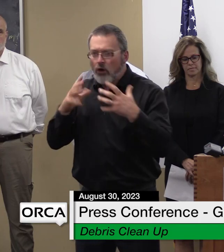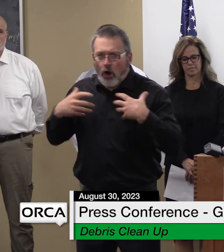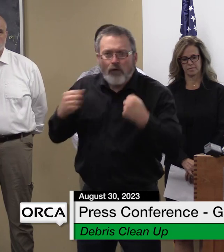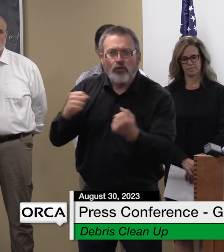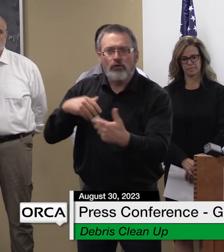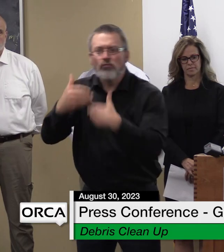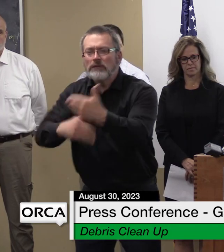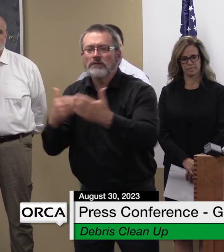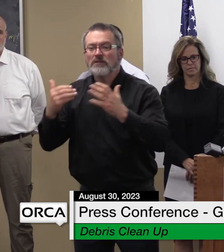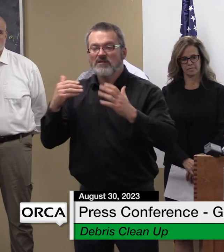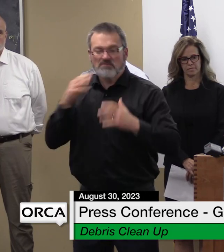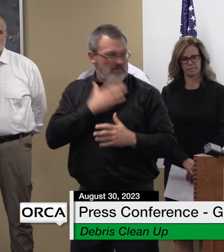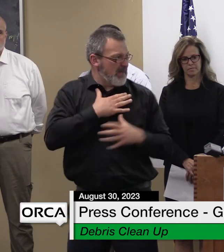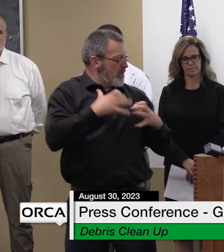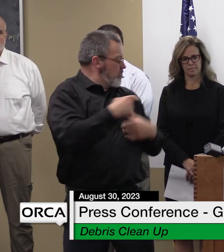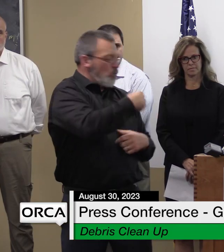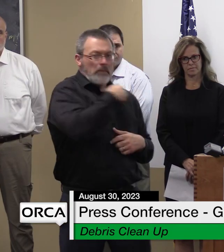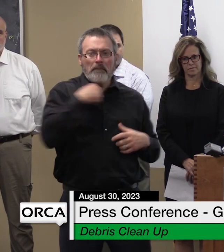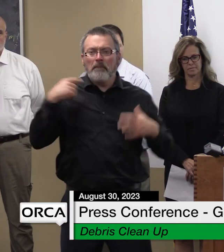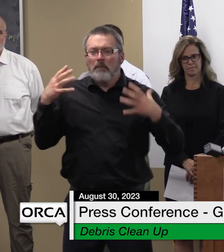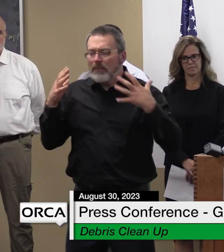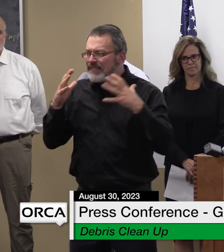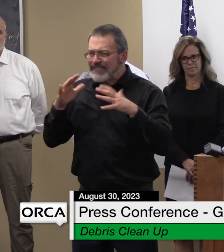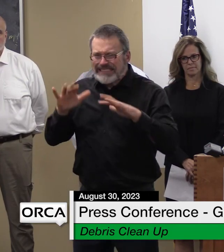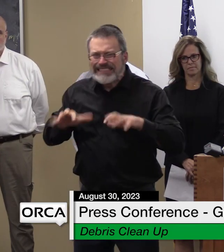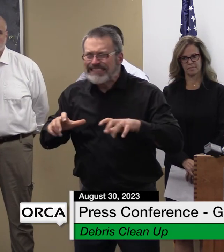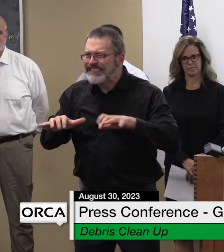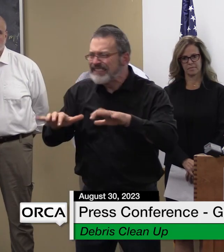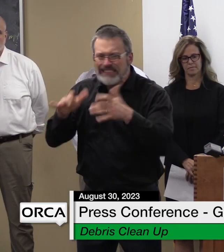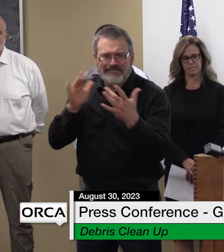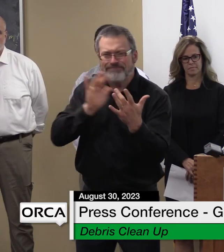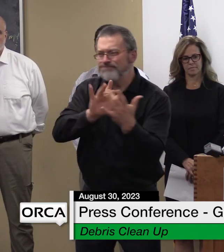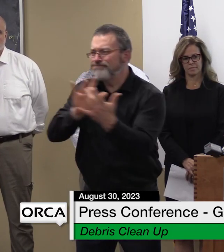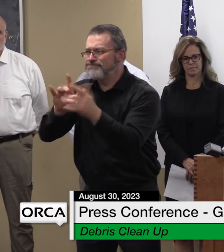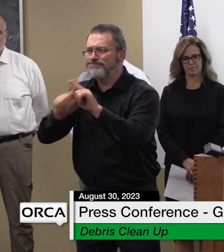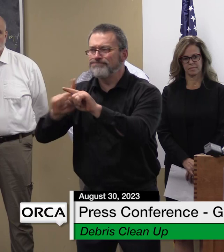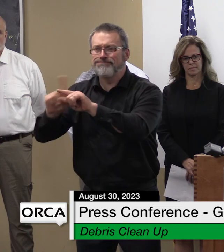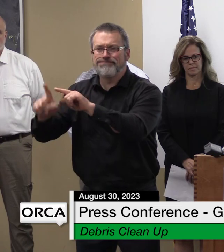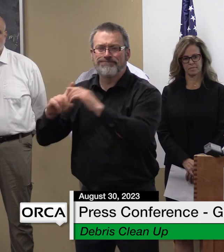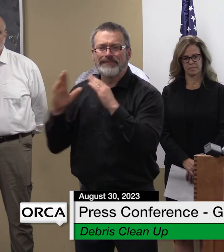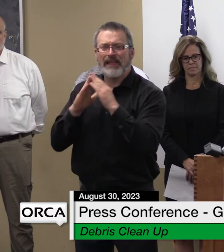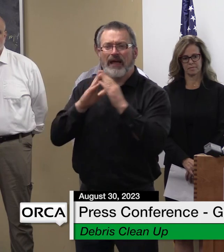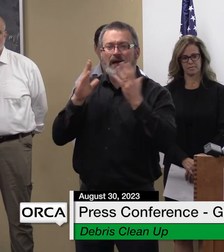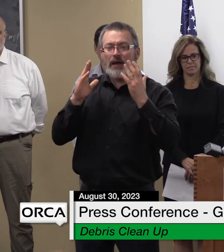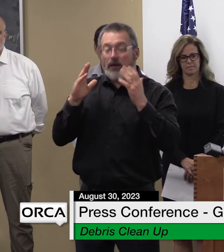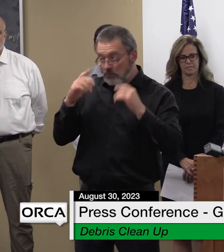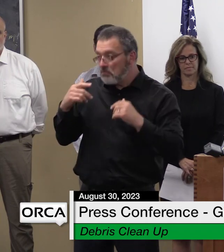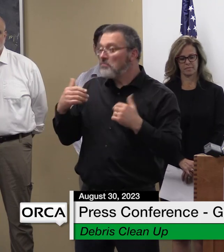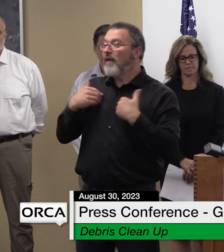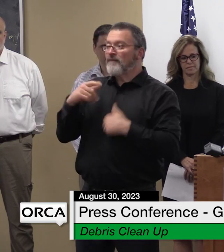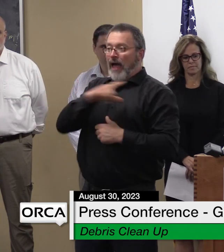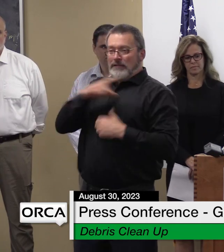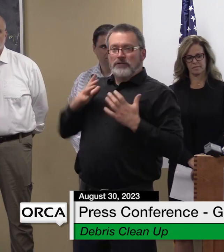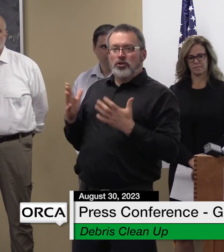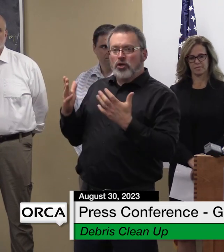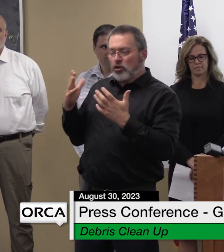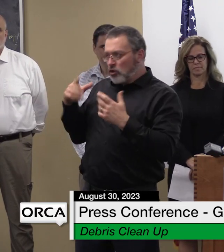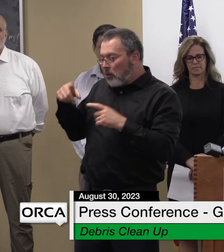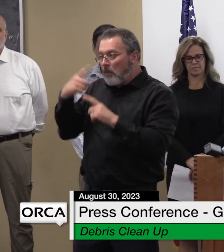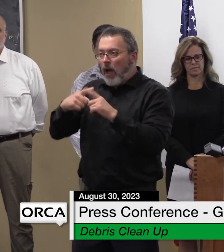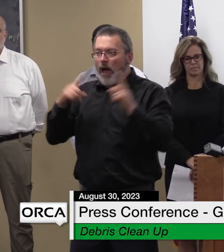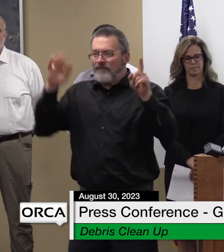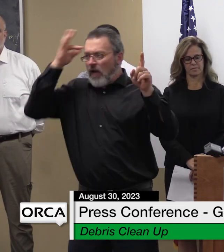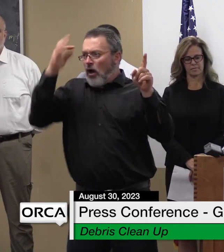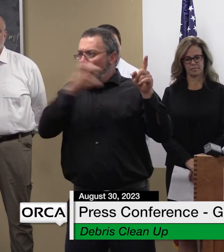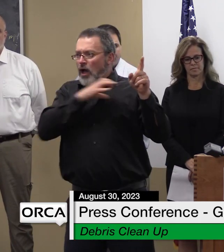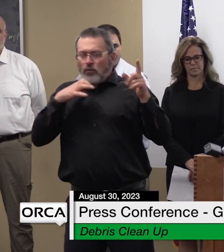team, municipalities, charitable organizations, our congressional delegation and local leaders, and will be